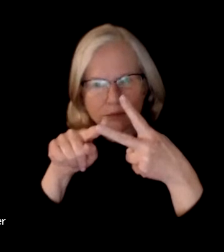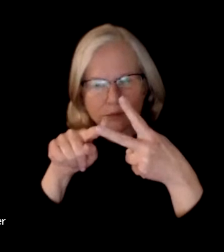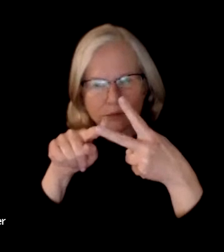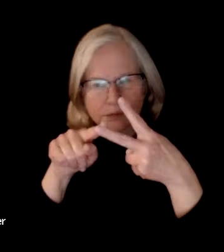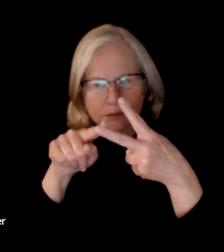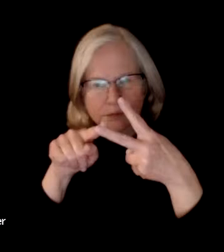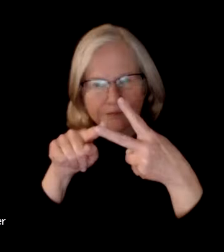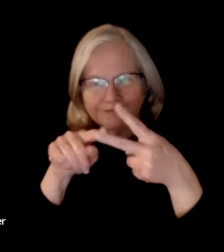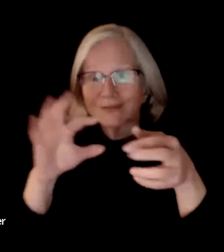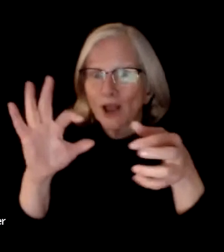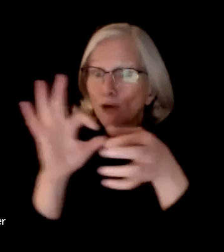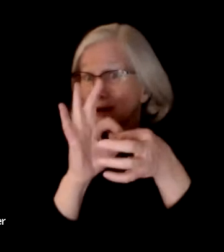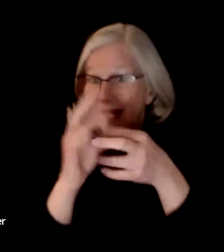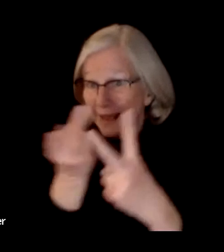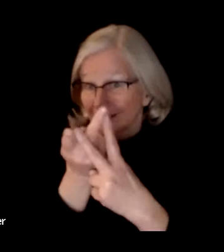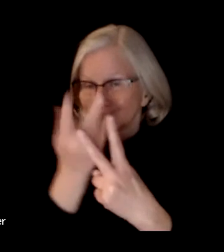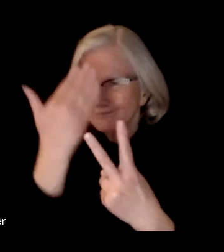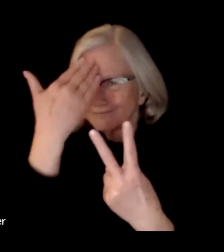related.